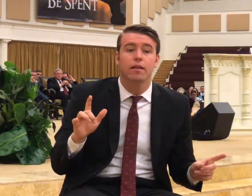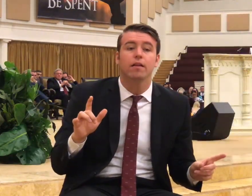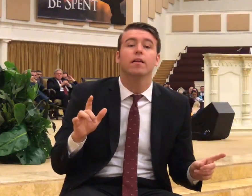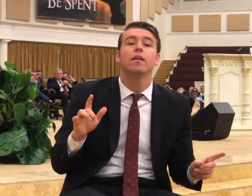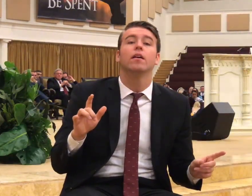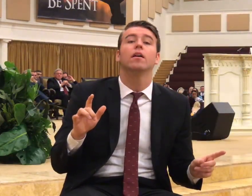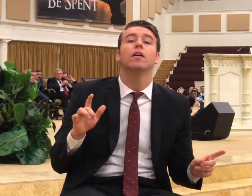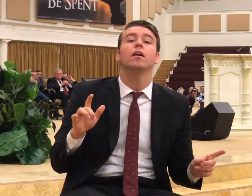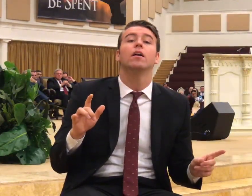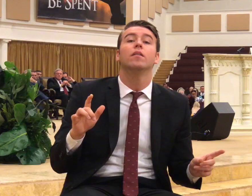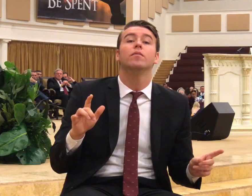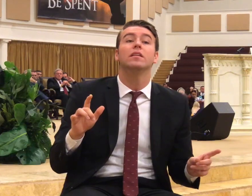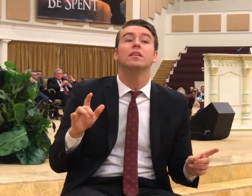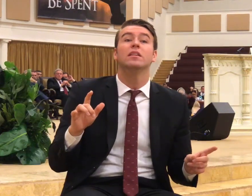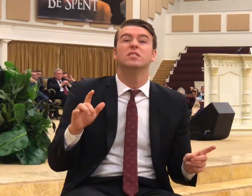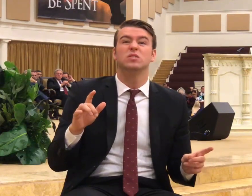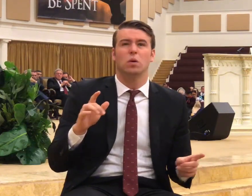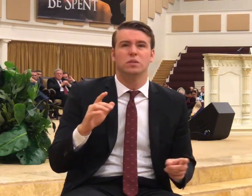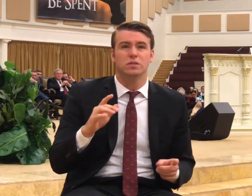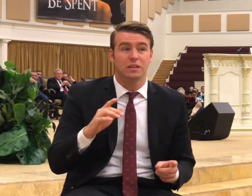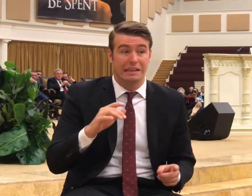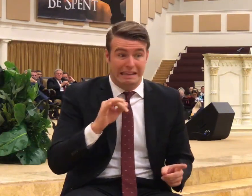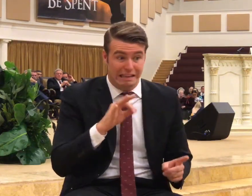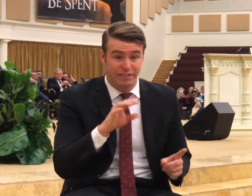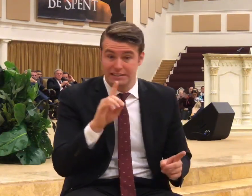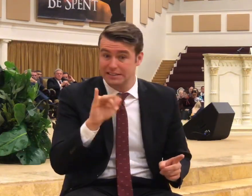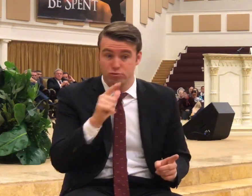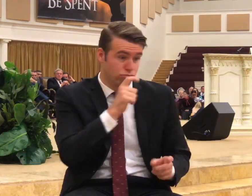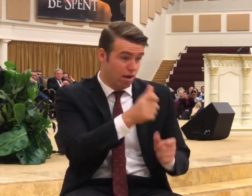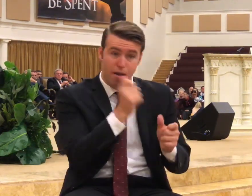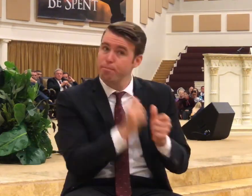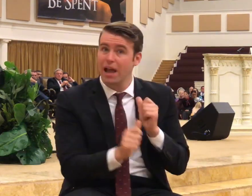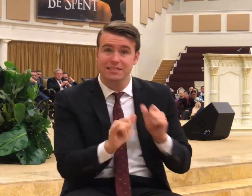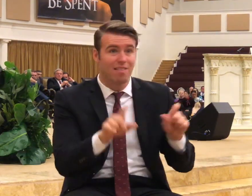if Brother Mike, if he had not passed that test,